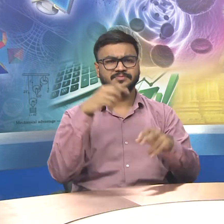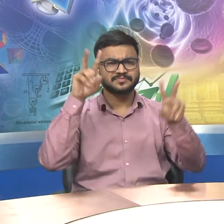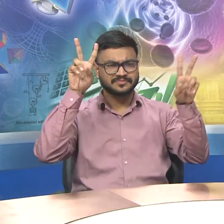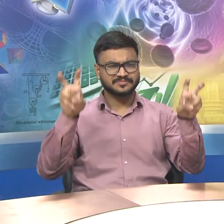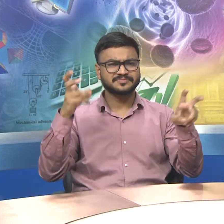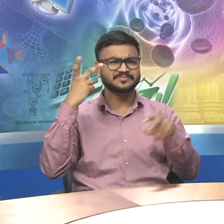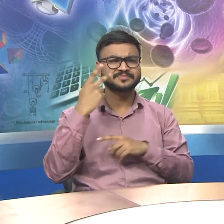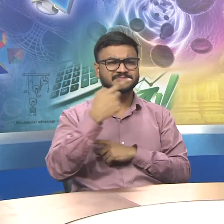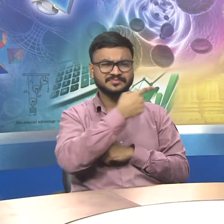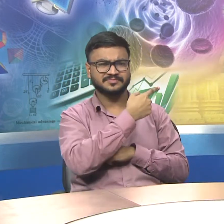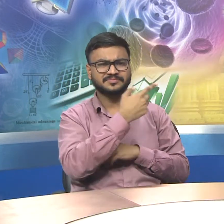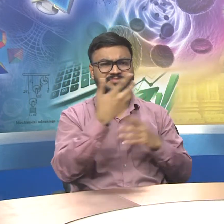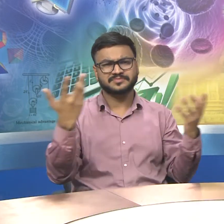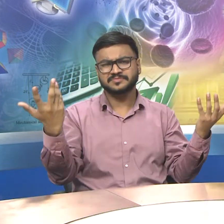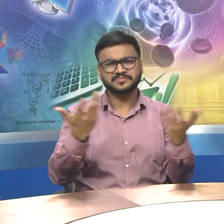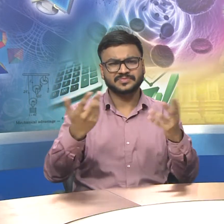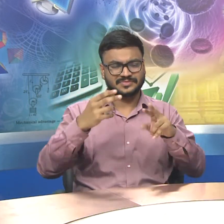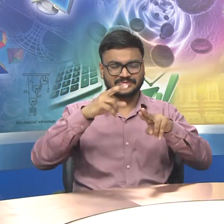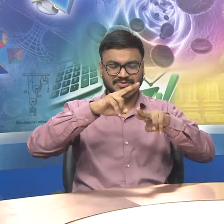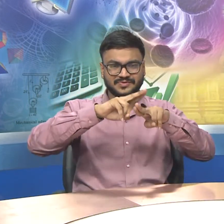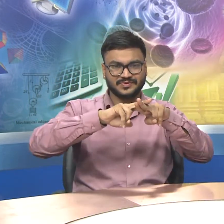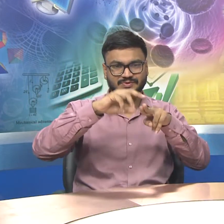Now we will know about the form and meaning.